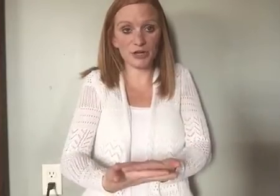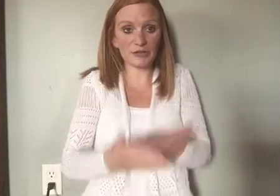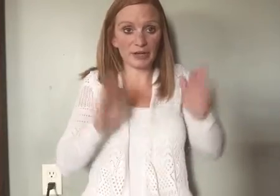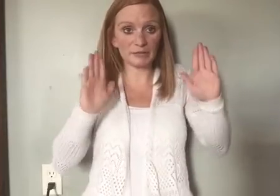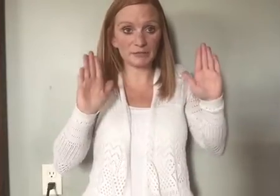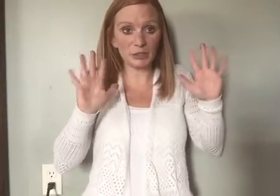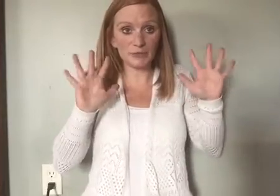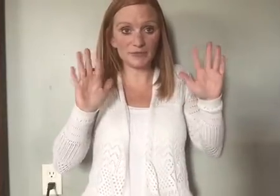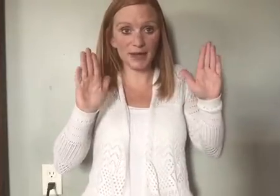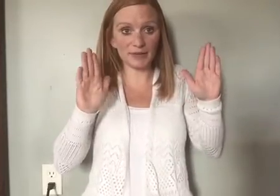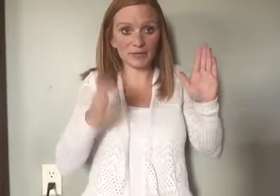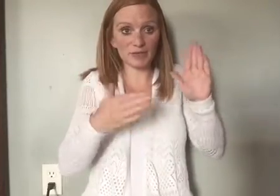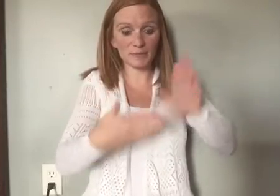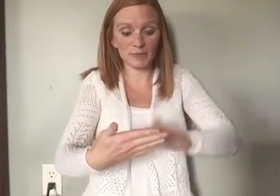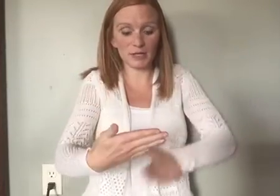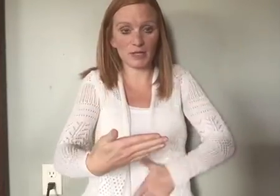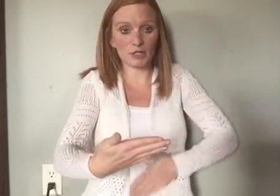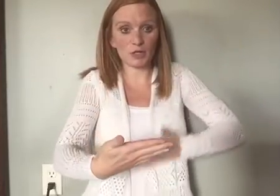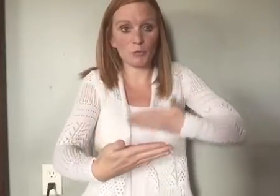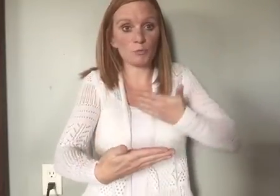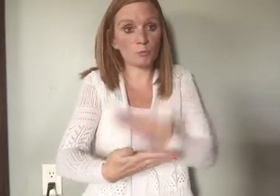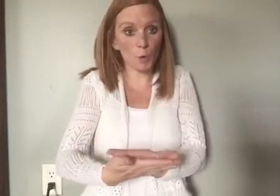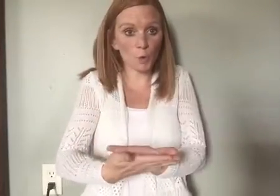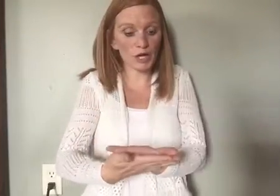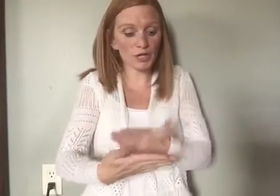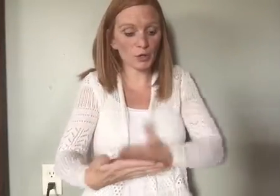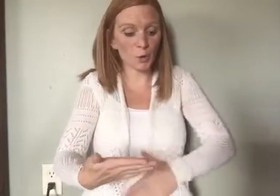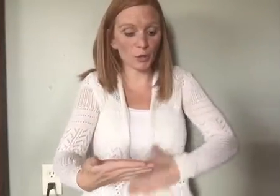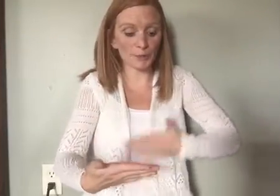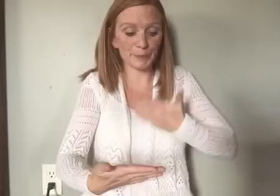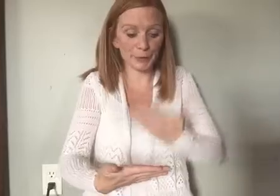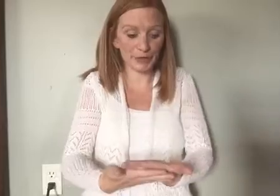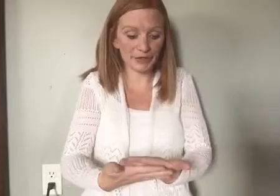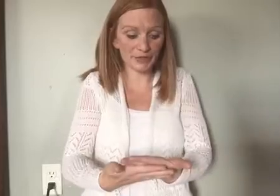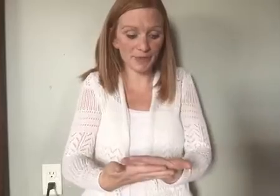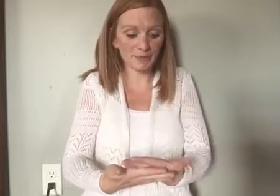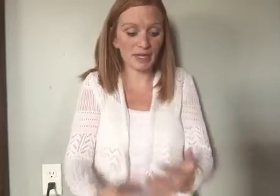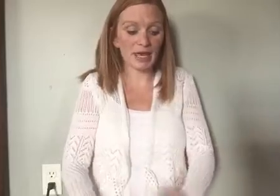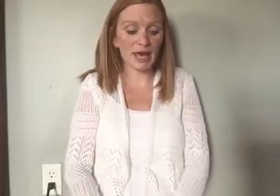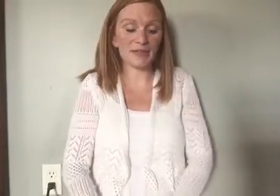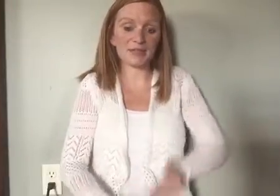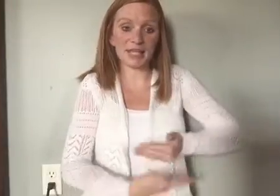other hand, closed 5-hand shape. So born or birth, and then the sign